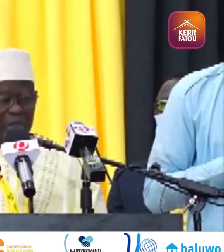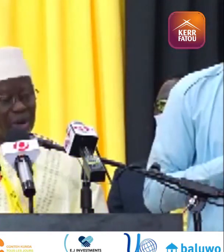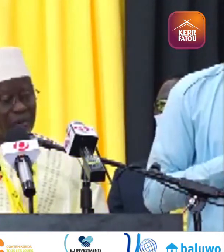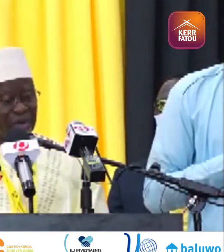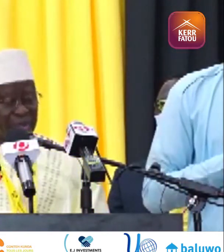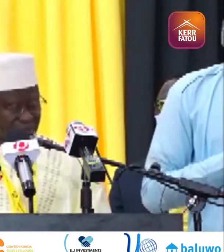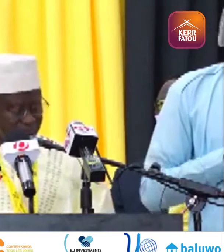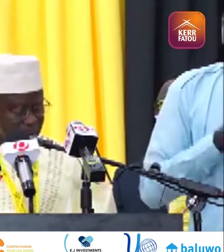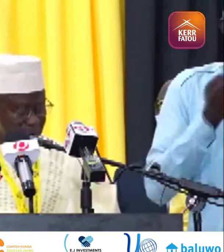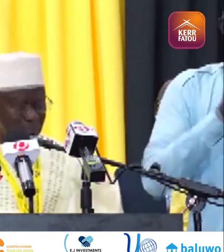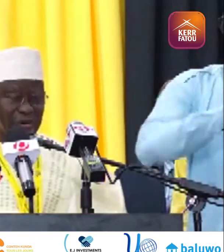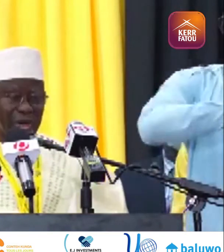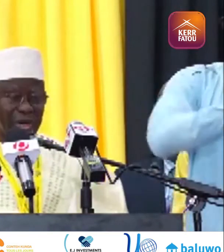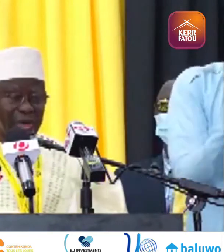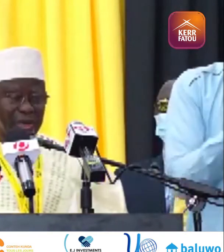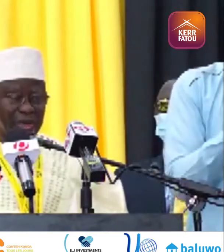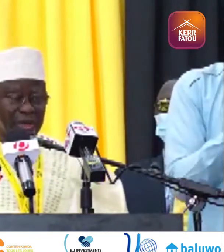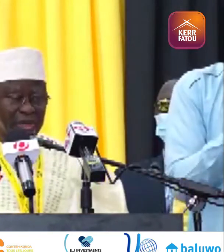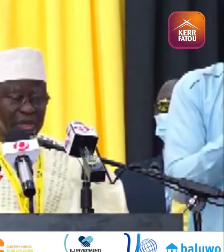The COVID,